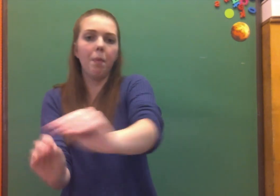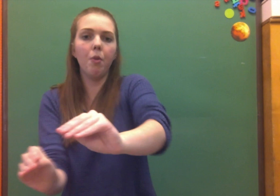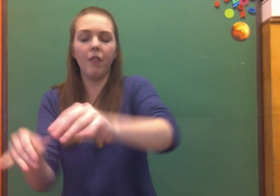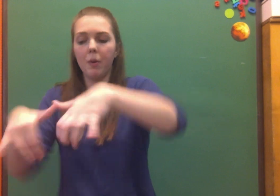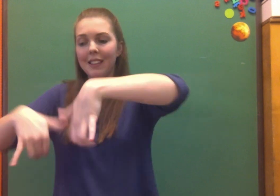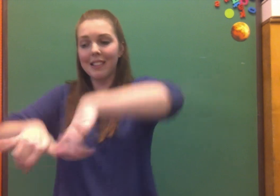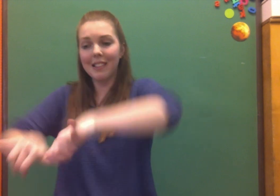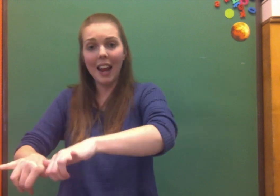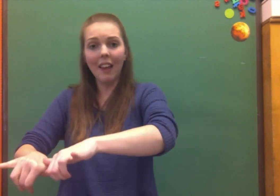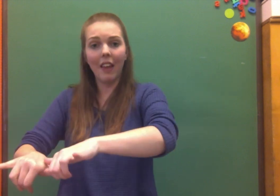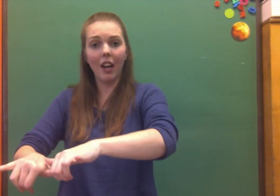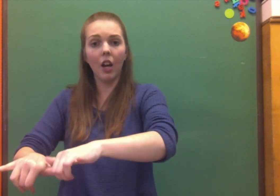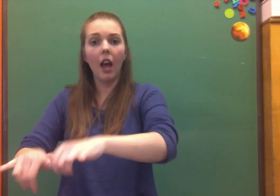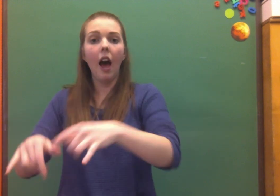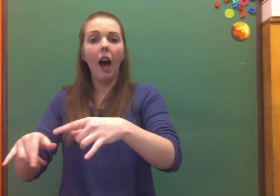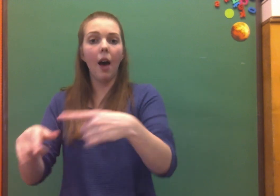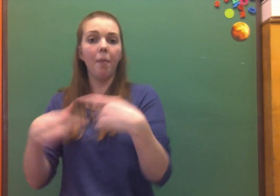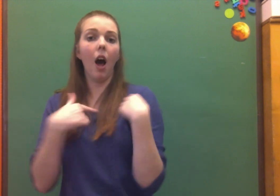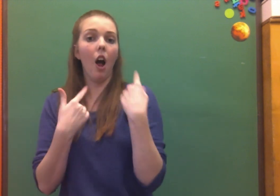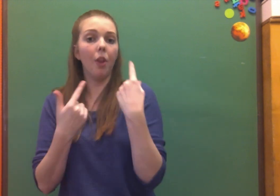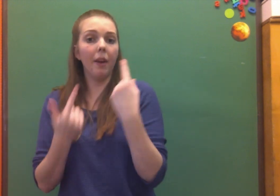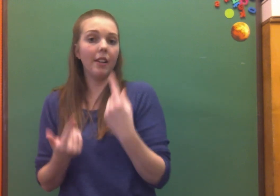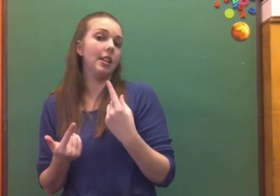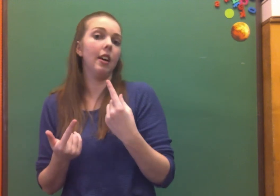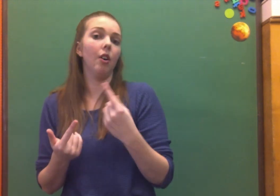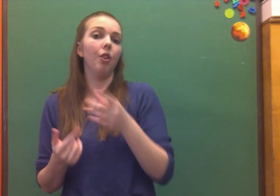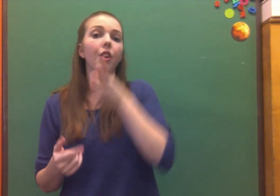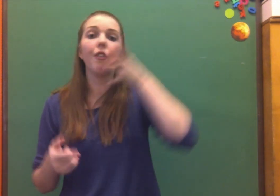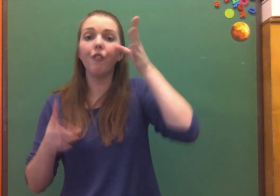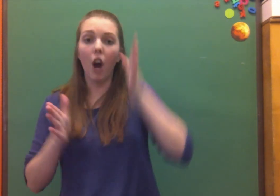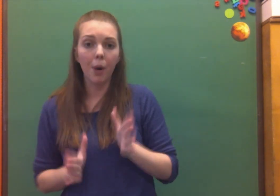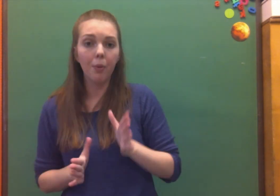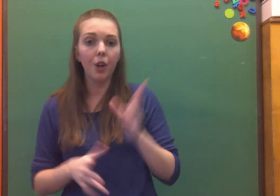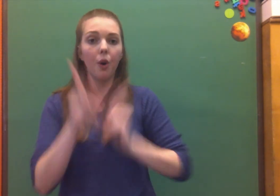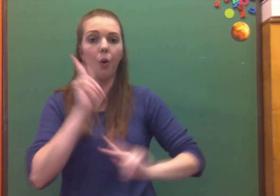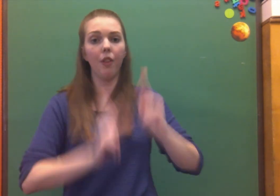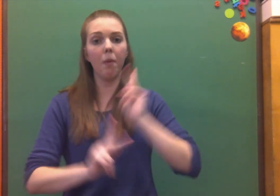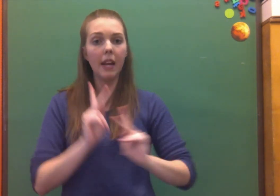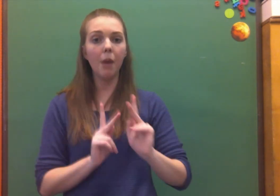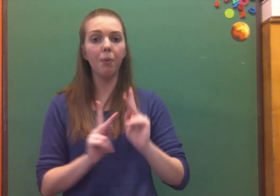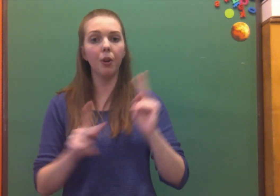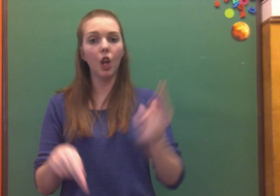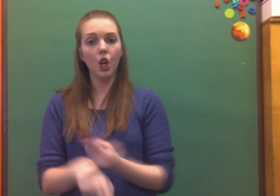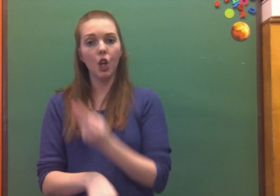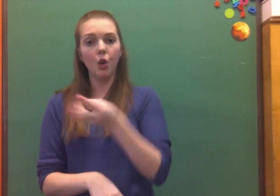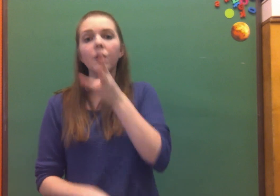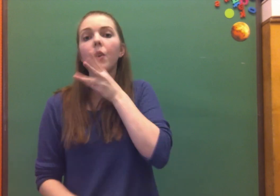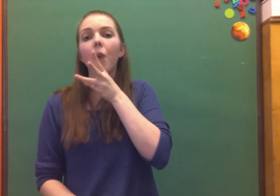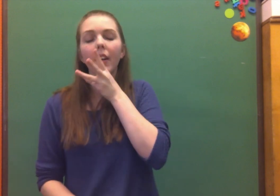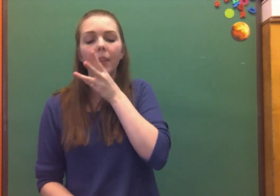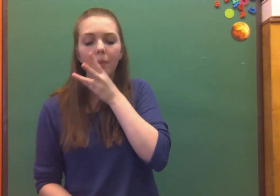move, and it would stay there all the way until the farmer or the people used the water.